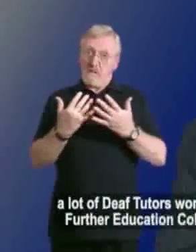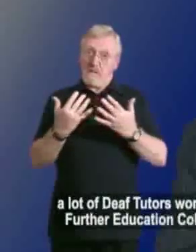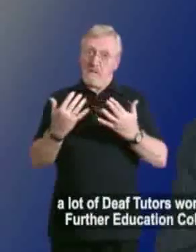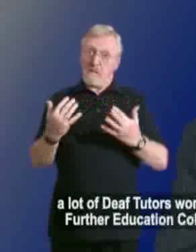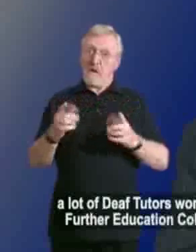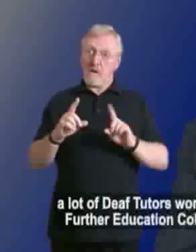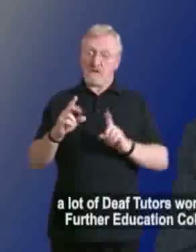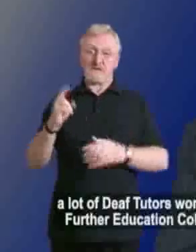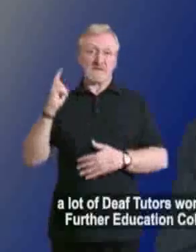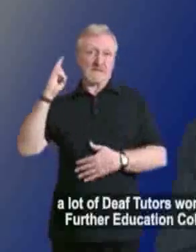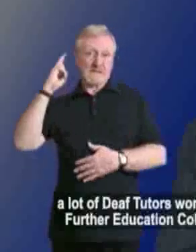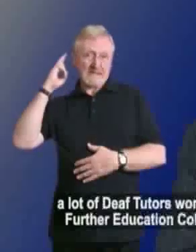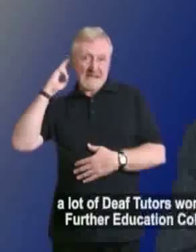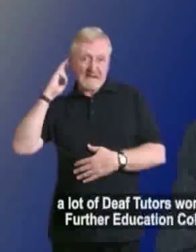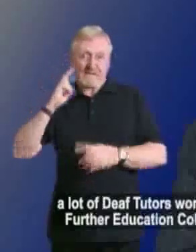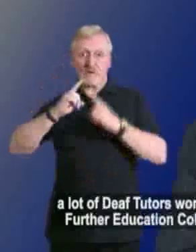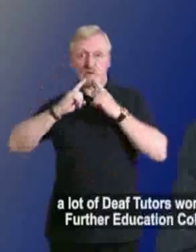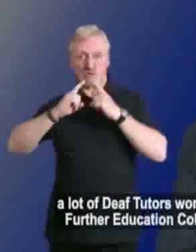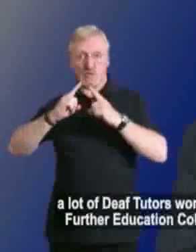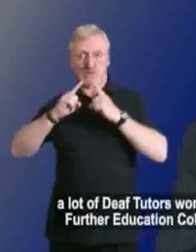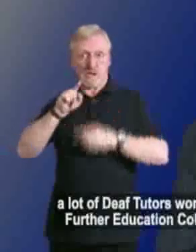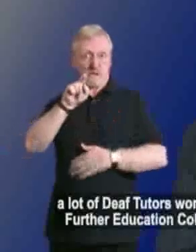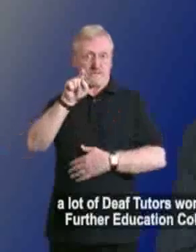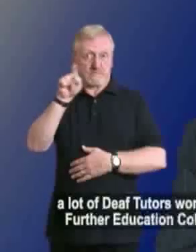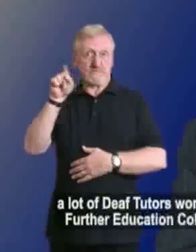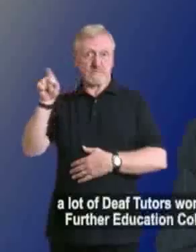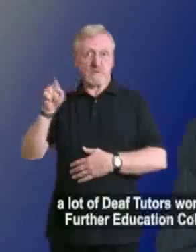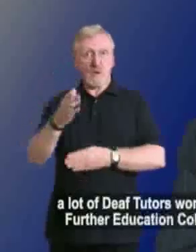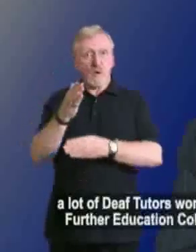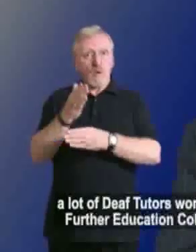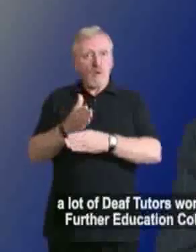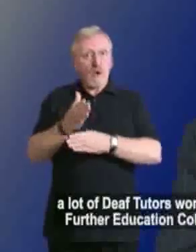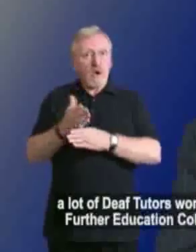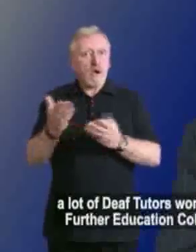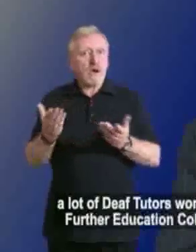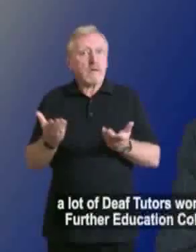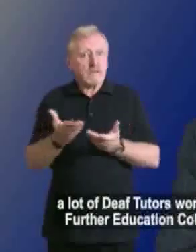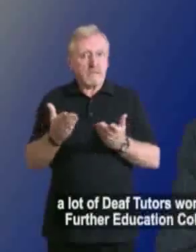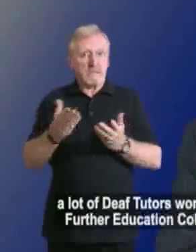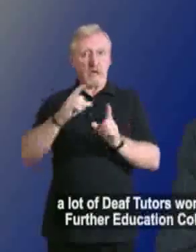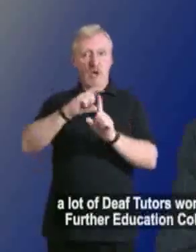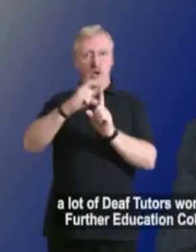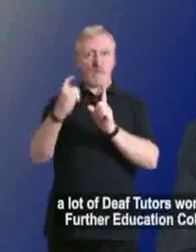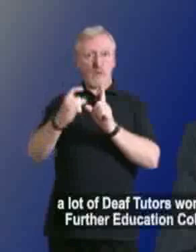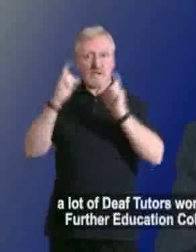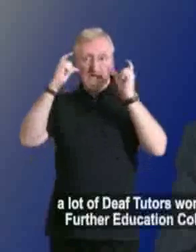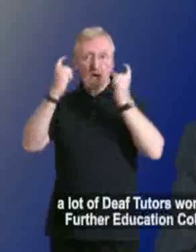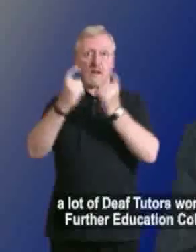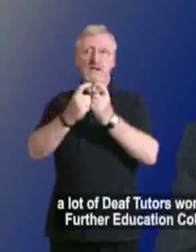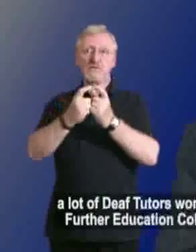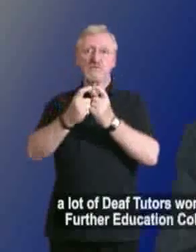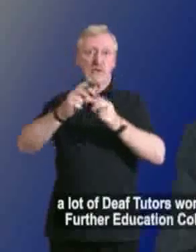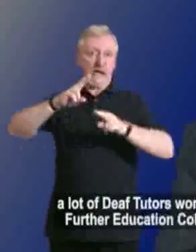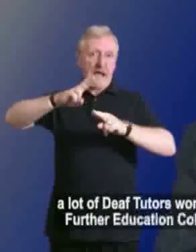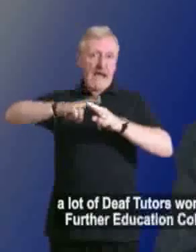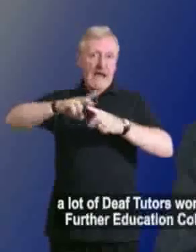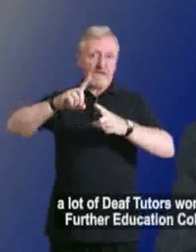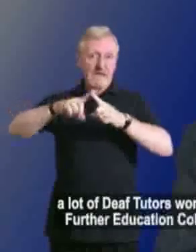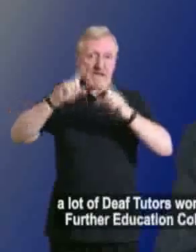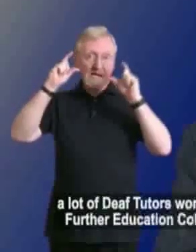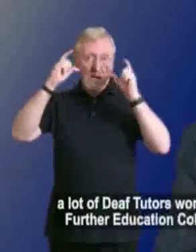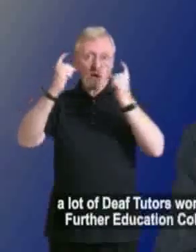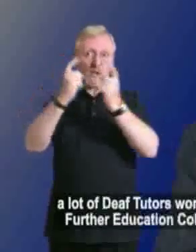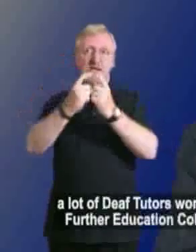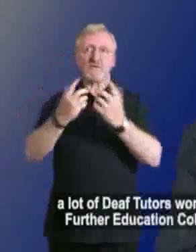lot of deaf tutors working in community colleges, further